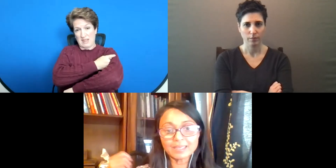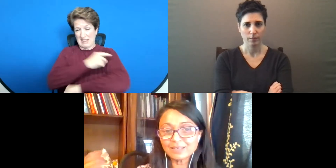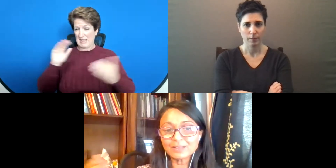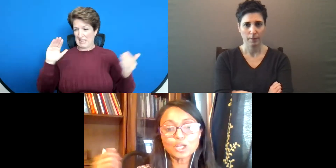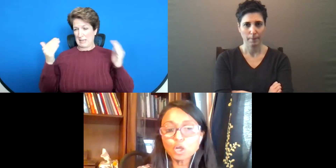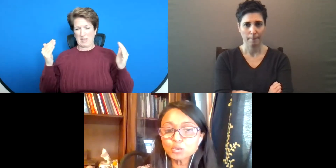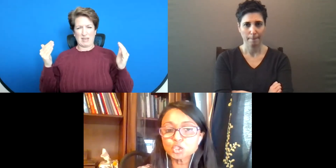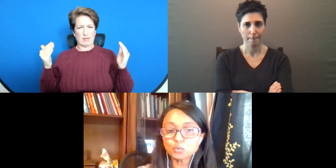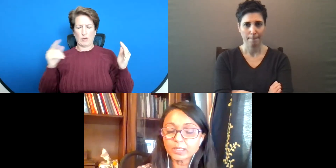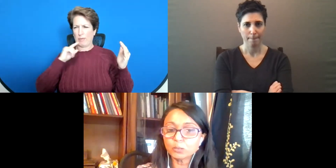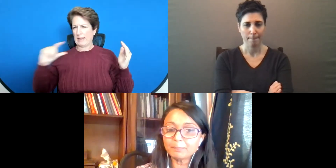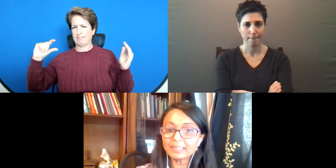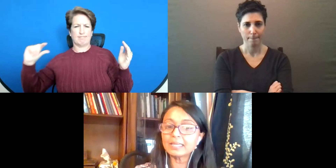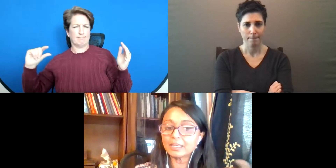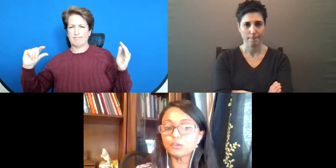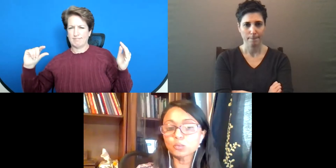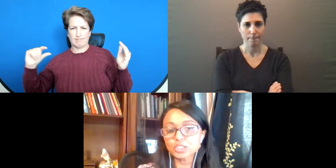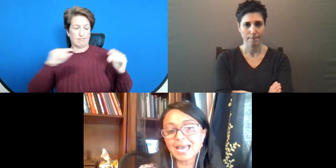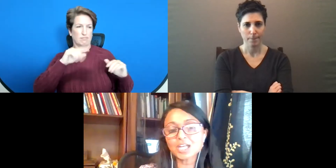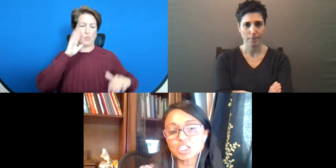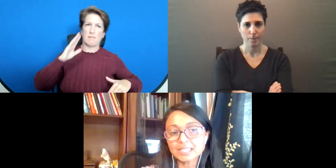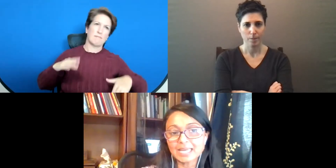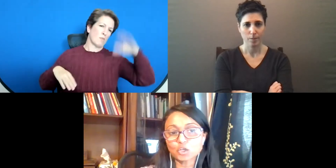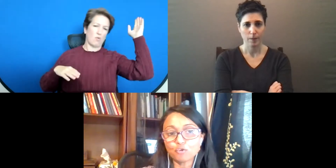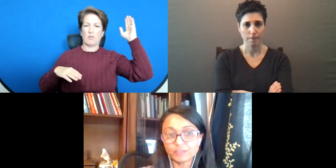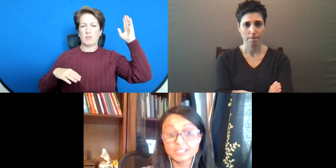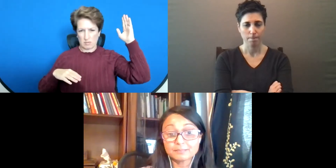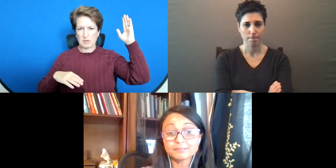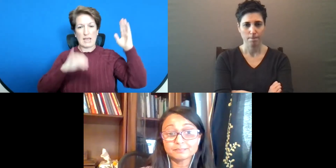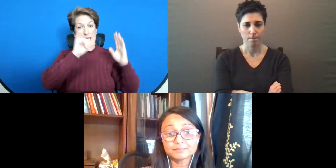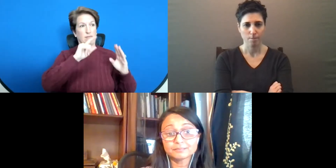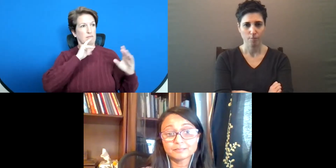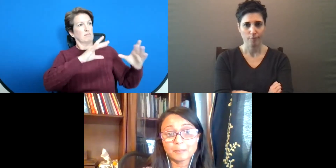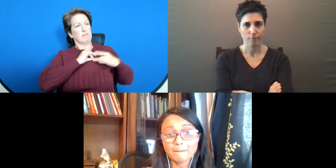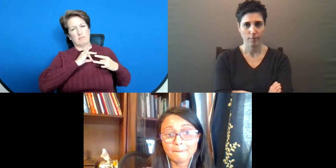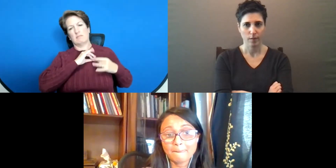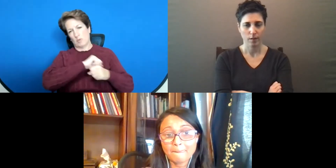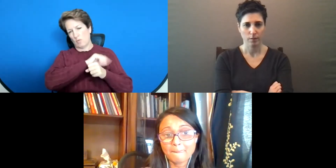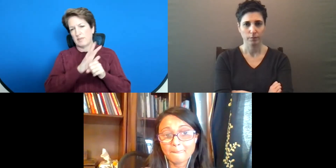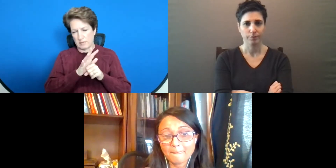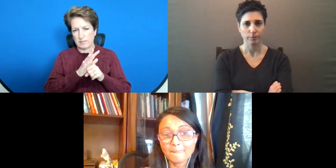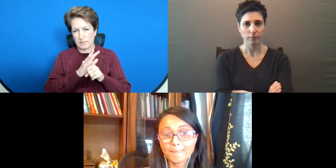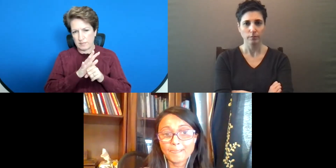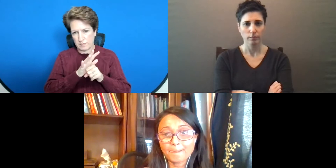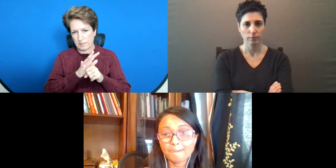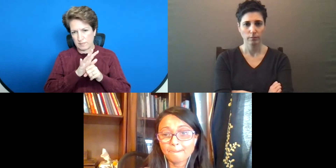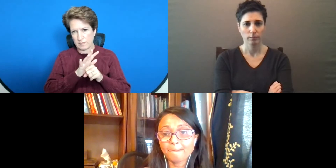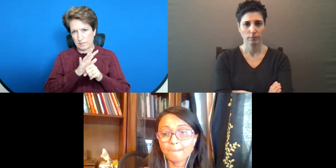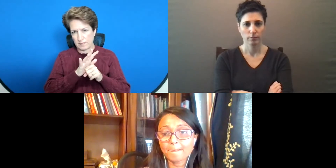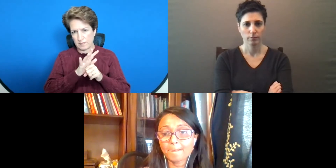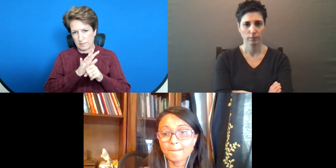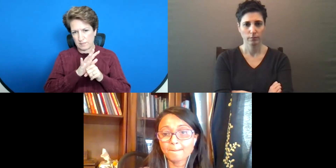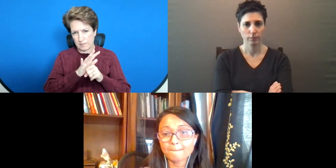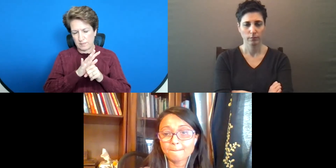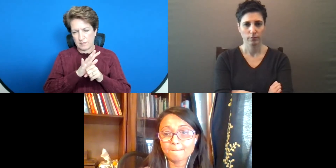not even close to what it would be if you were to actually get COVID. Okay, great. Just to add to